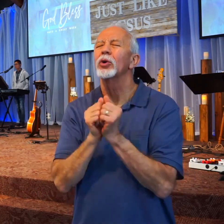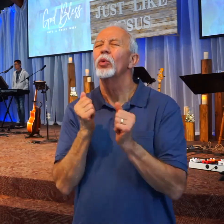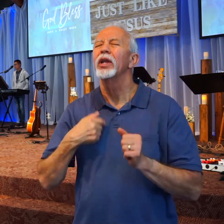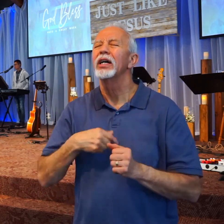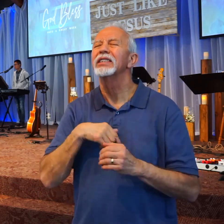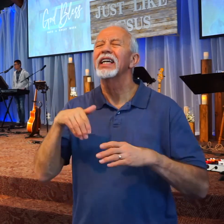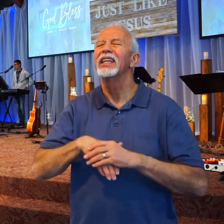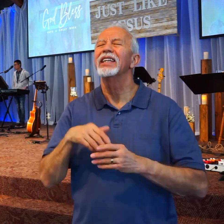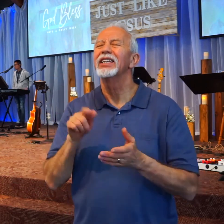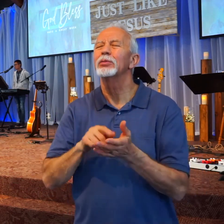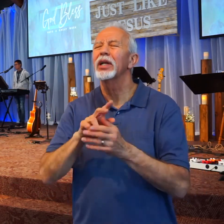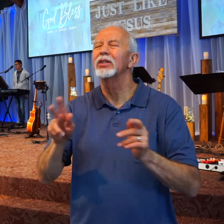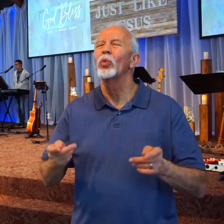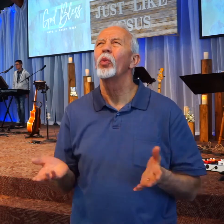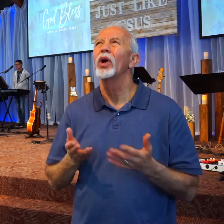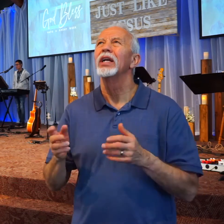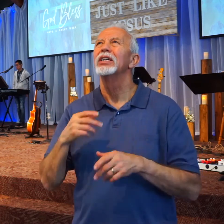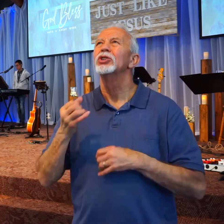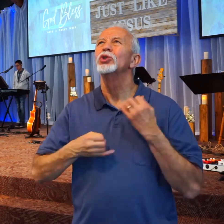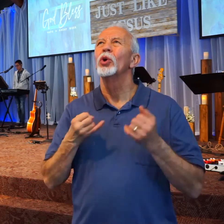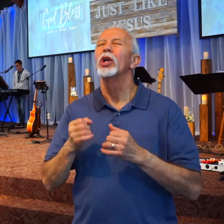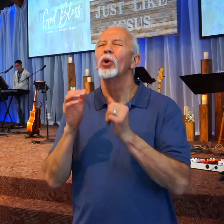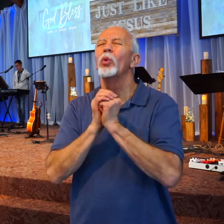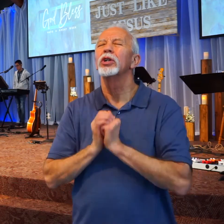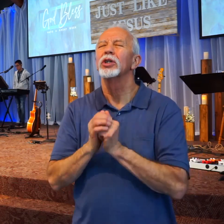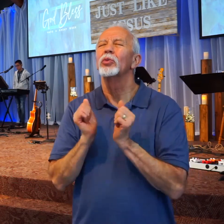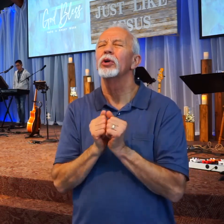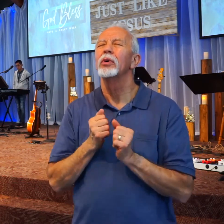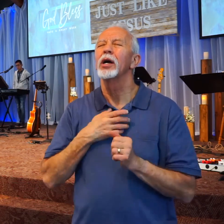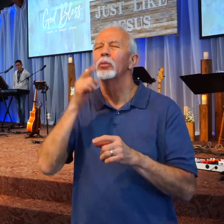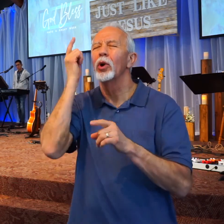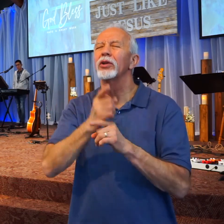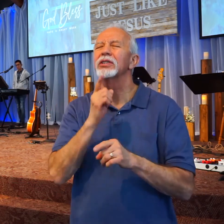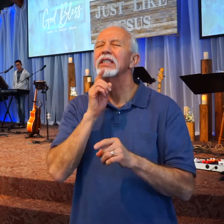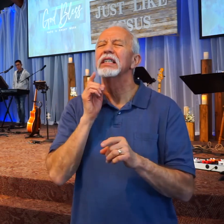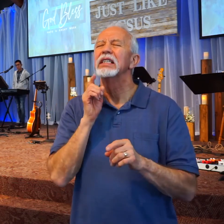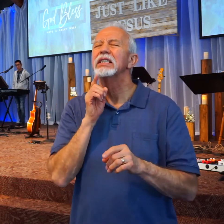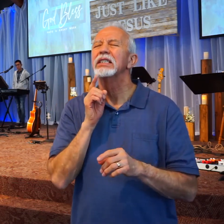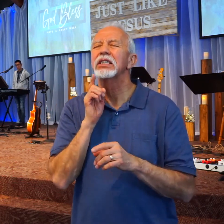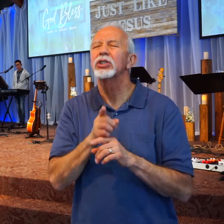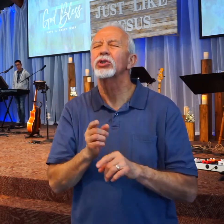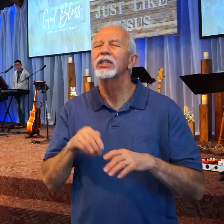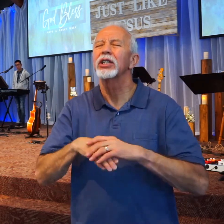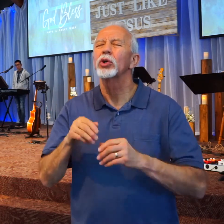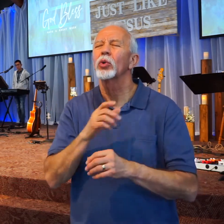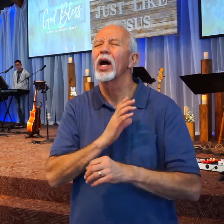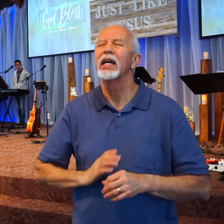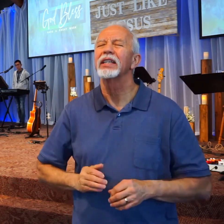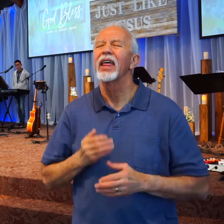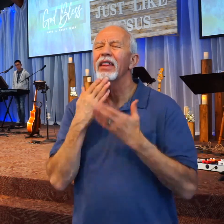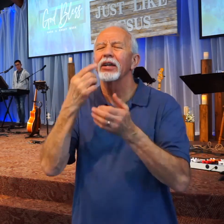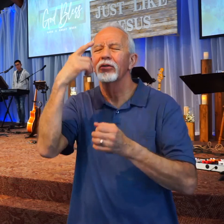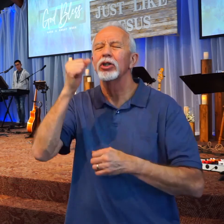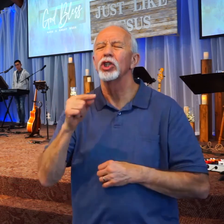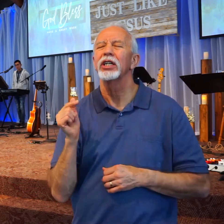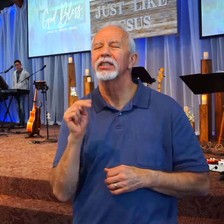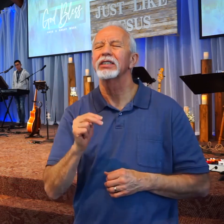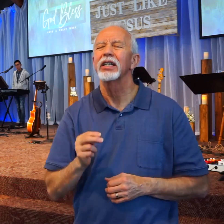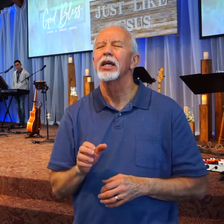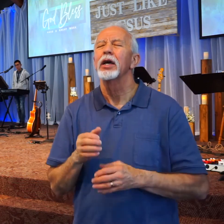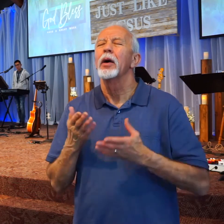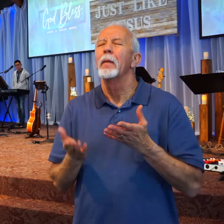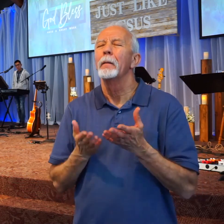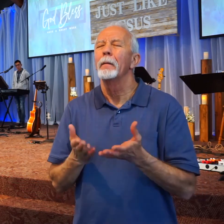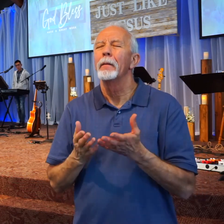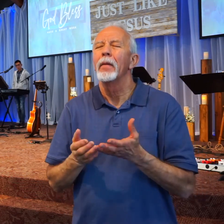place. What a joy to worship with my brothers and sisters in Christ. Thank You for the book of Genesis. Lord, may it continue to stir in our heart. And